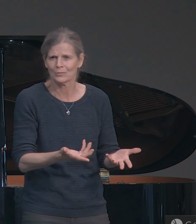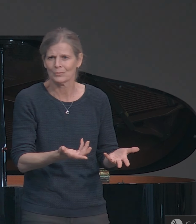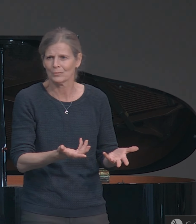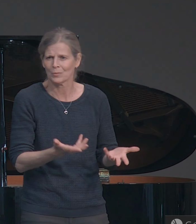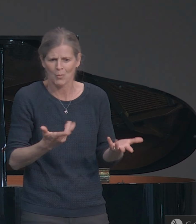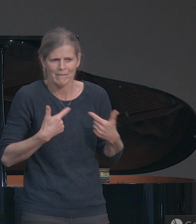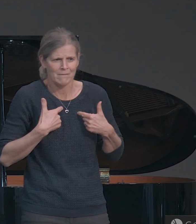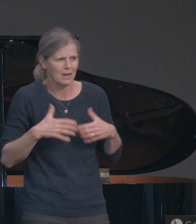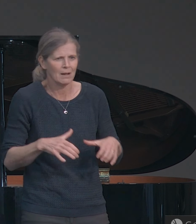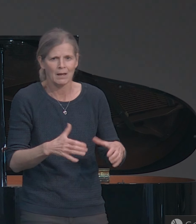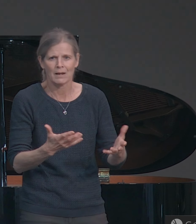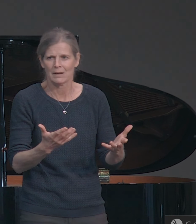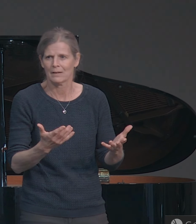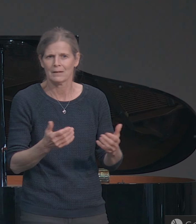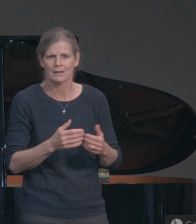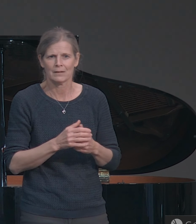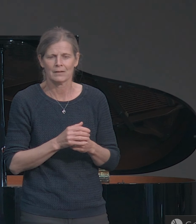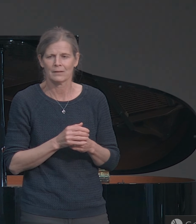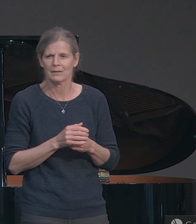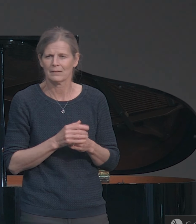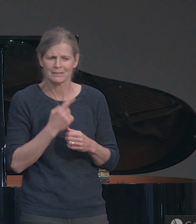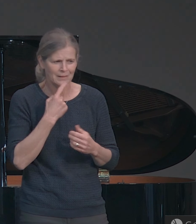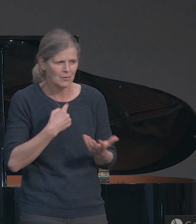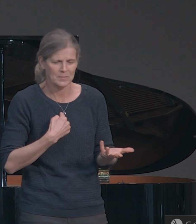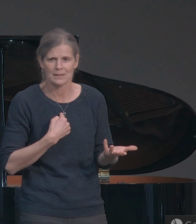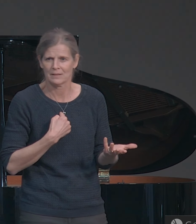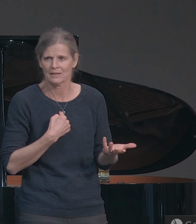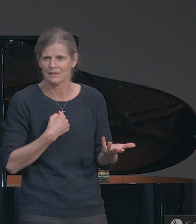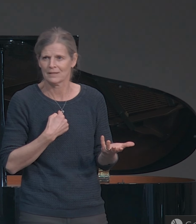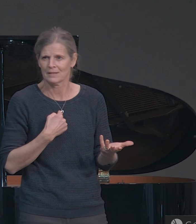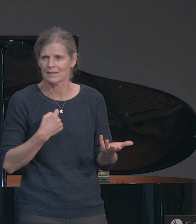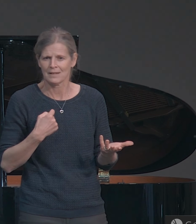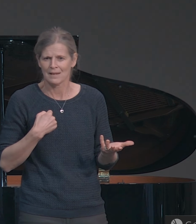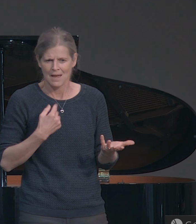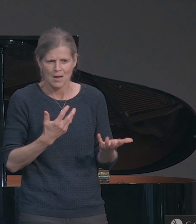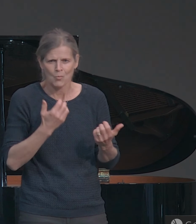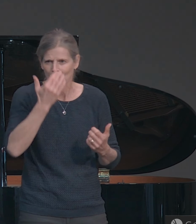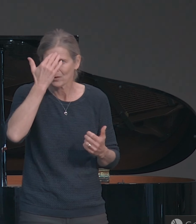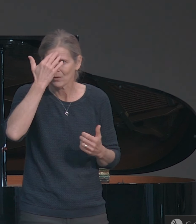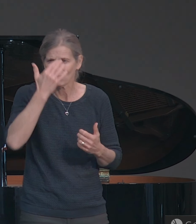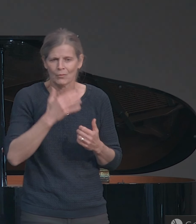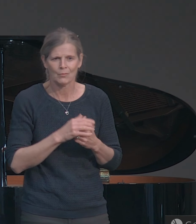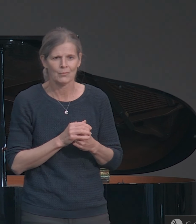What have I done? Tell me. I want to know.